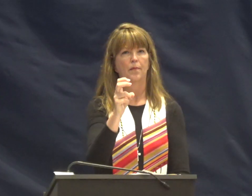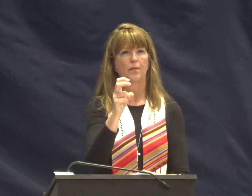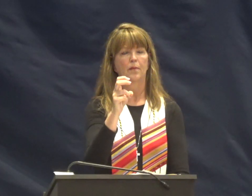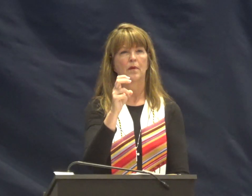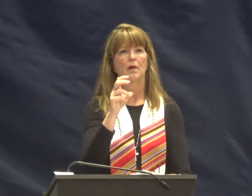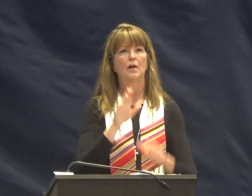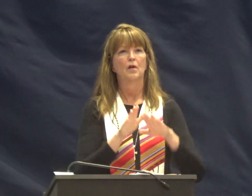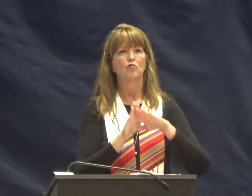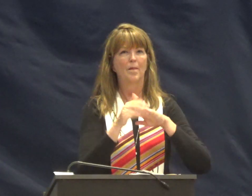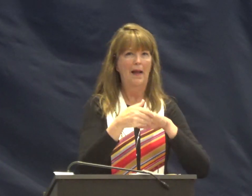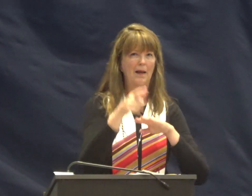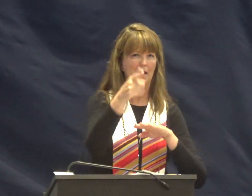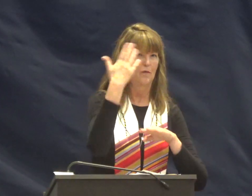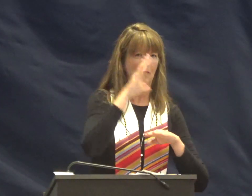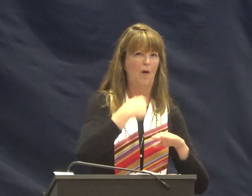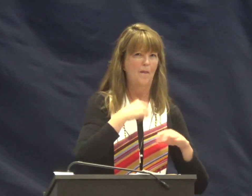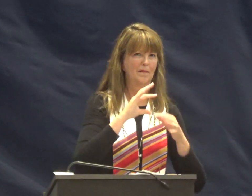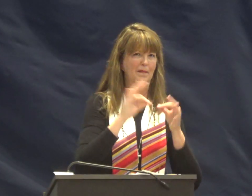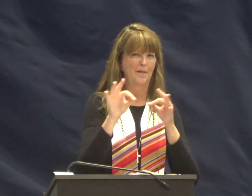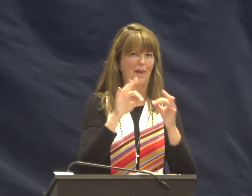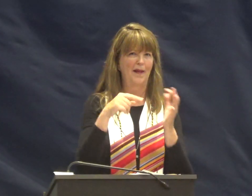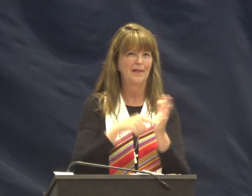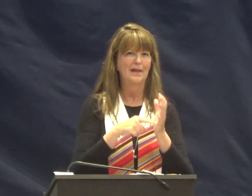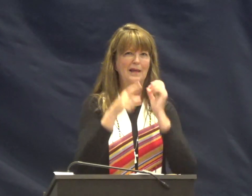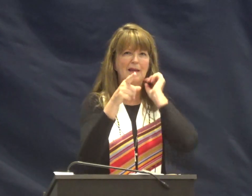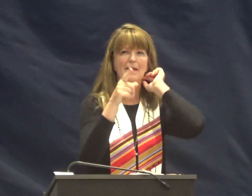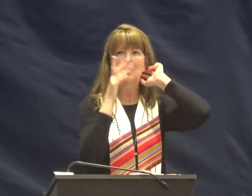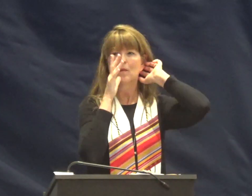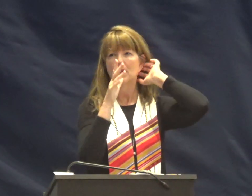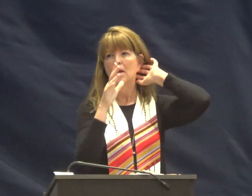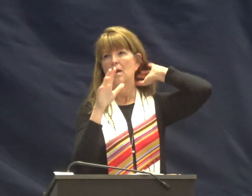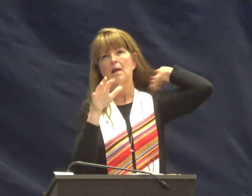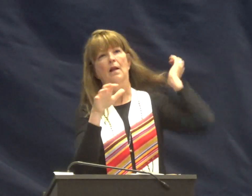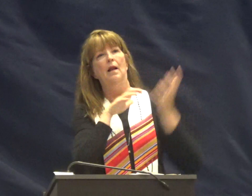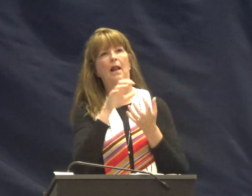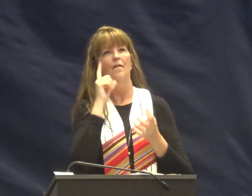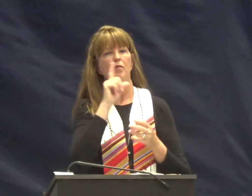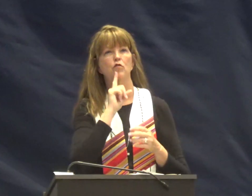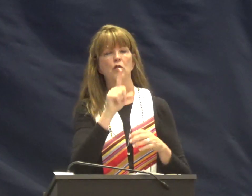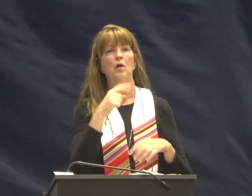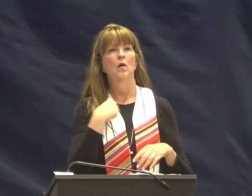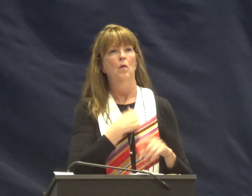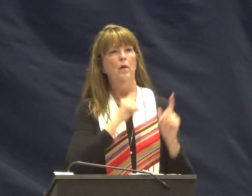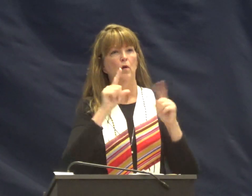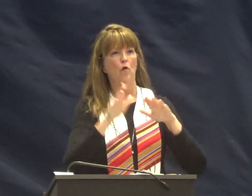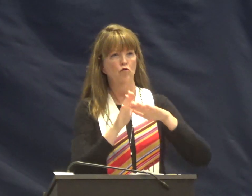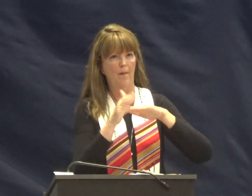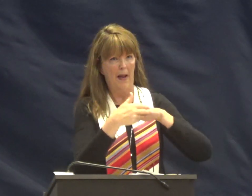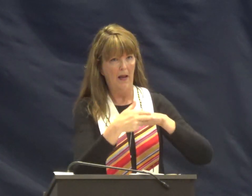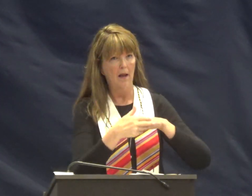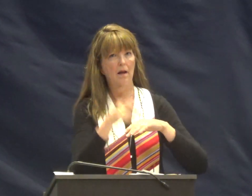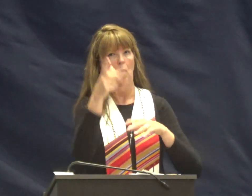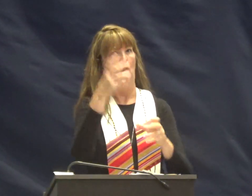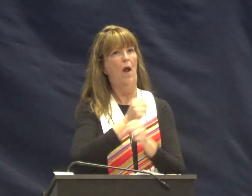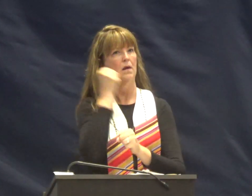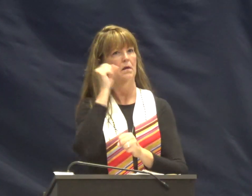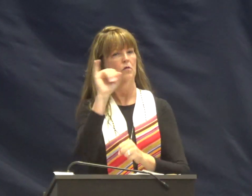Al won a trip to Jamaica. Al, you know where I'm going with this? You're going to laugh at this for sure. So he went to